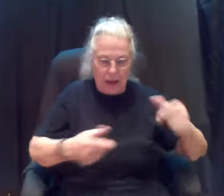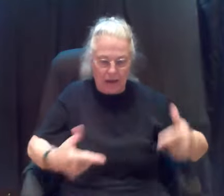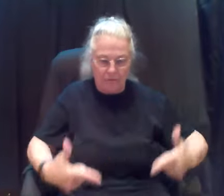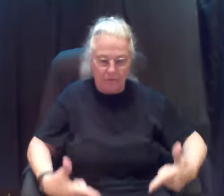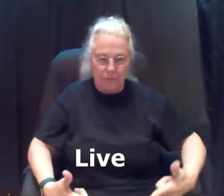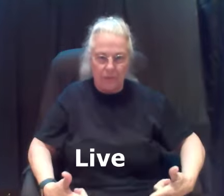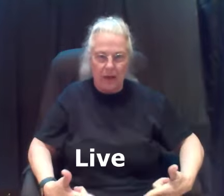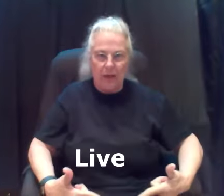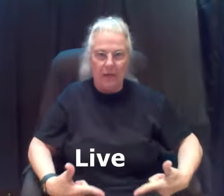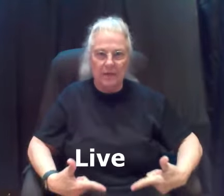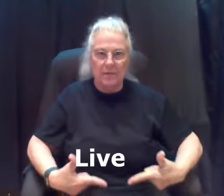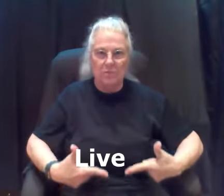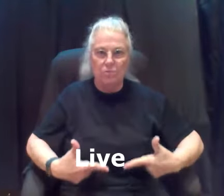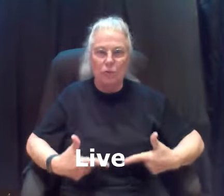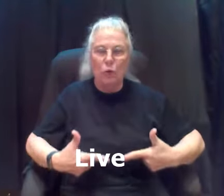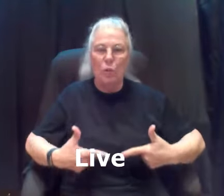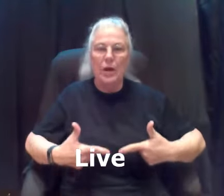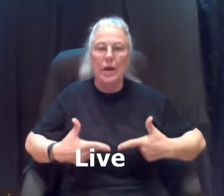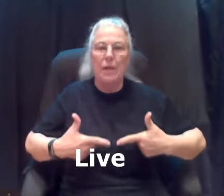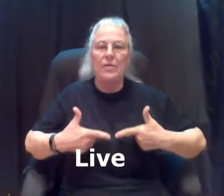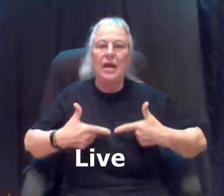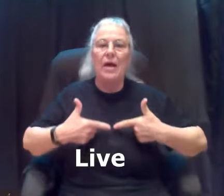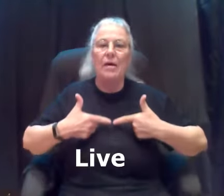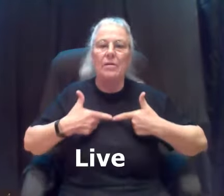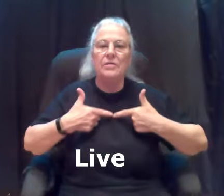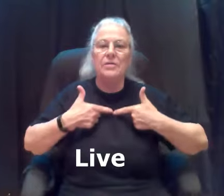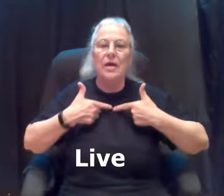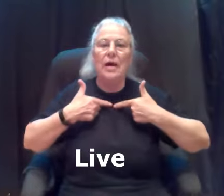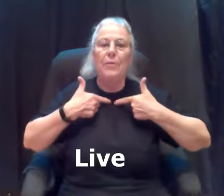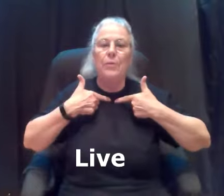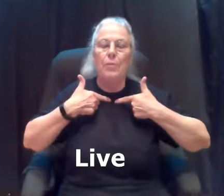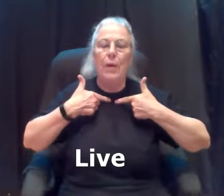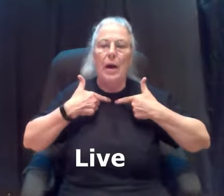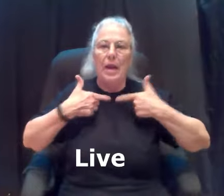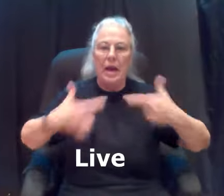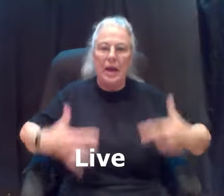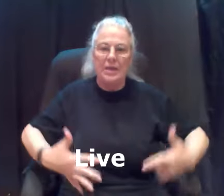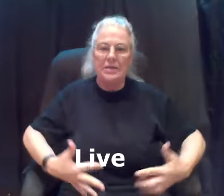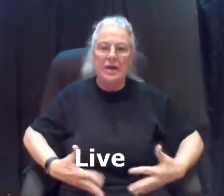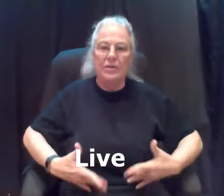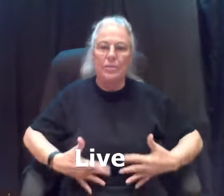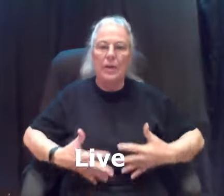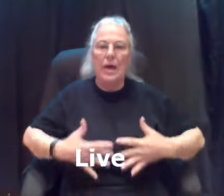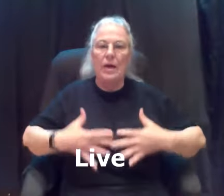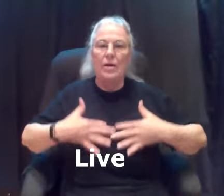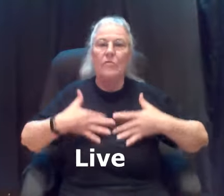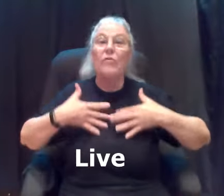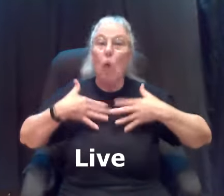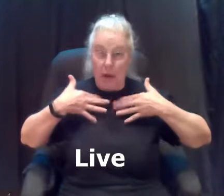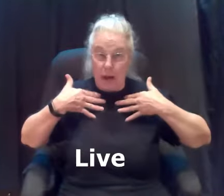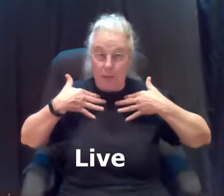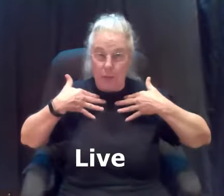Life, and that's, you bring up the L's up your body. It's like the blood flowing up your